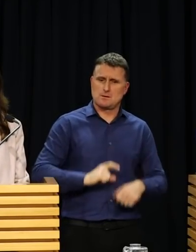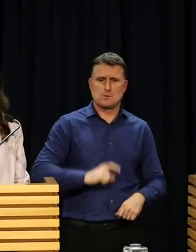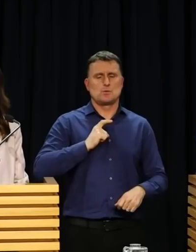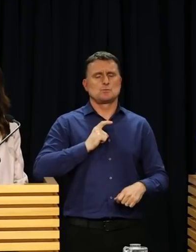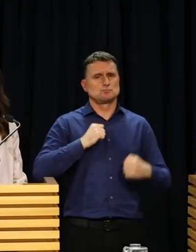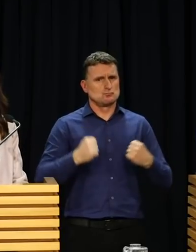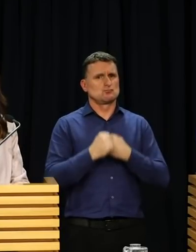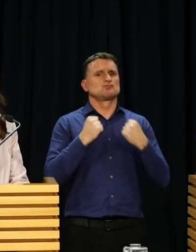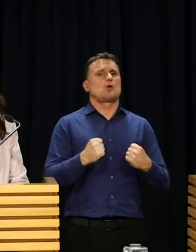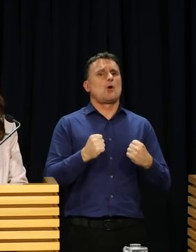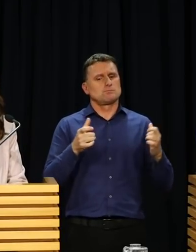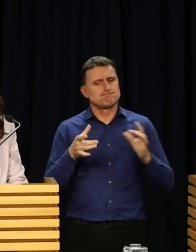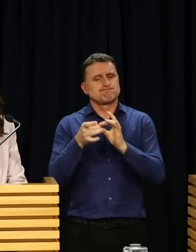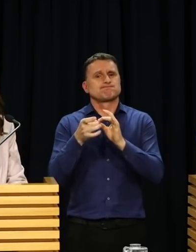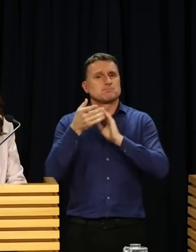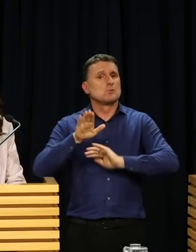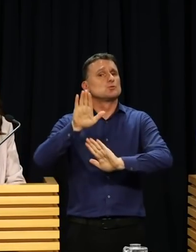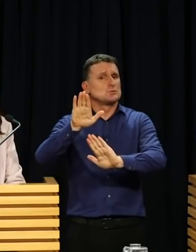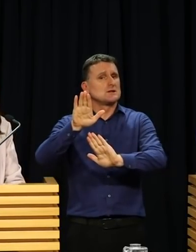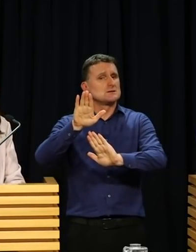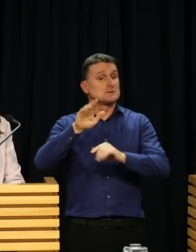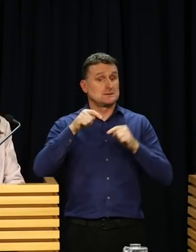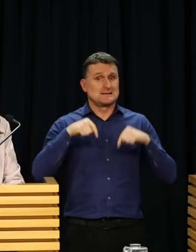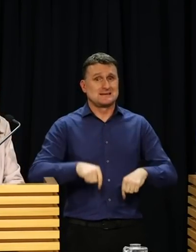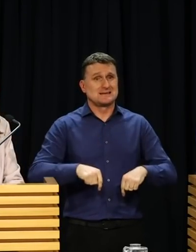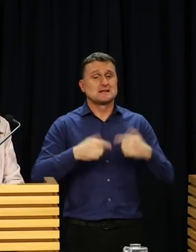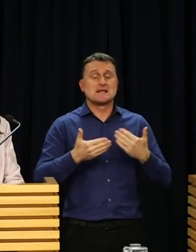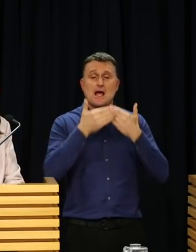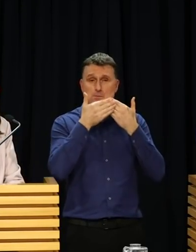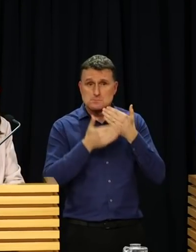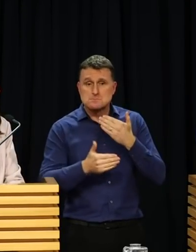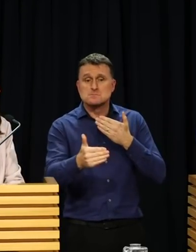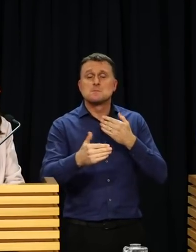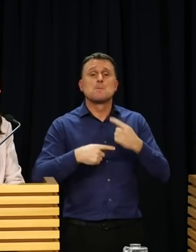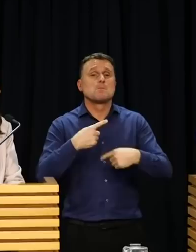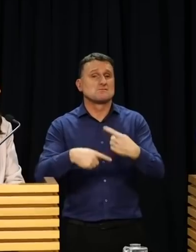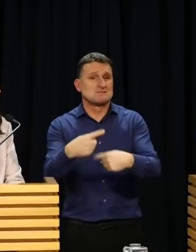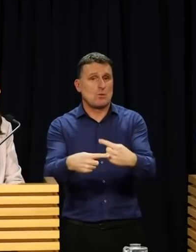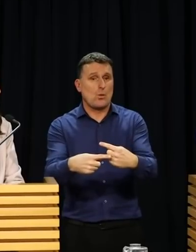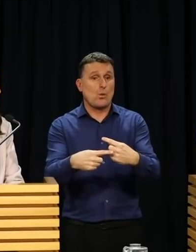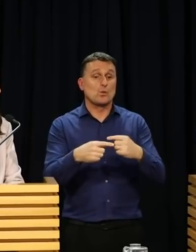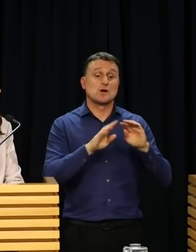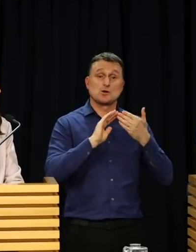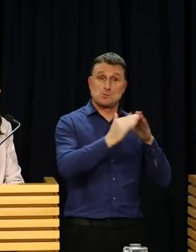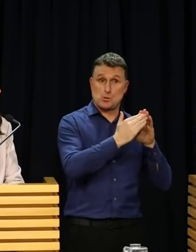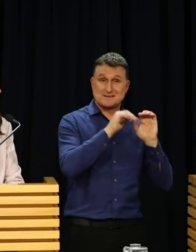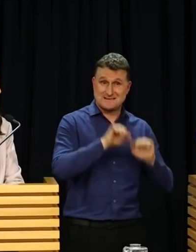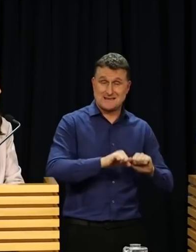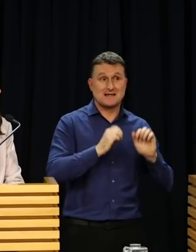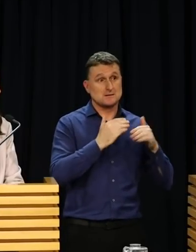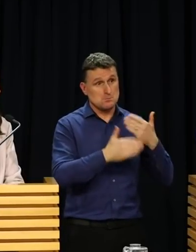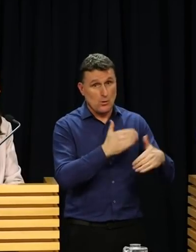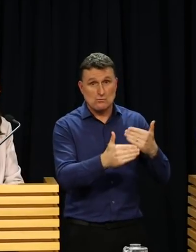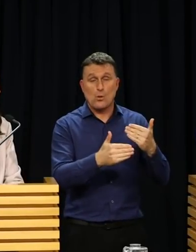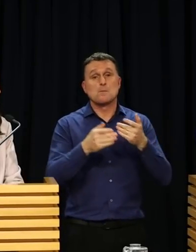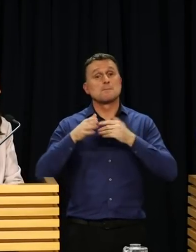to Aotearoa, New Zealand. And it's about us moving forward, not only as a community, but as a country, to be welcome, to